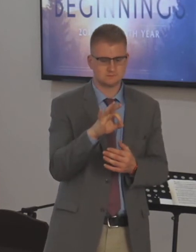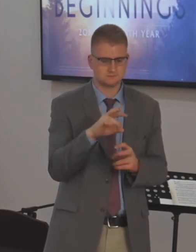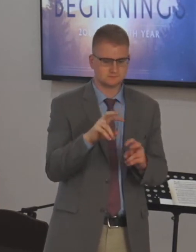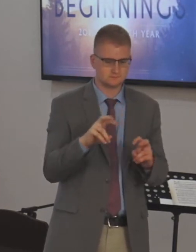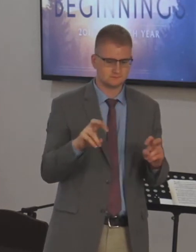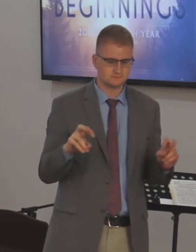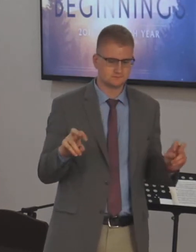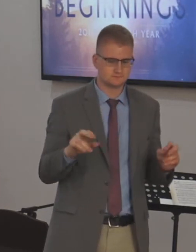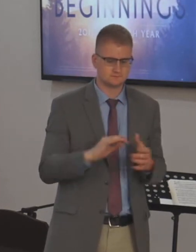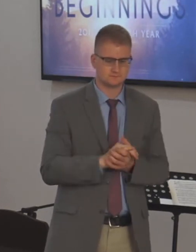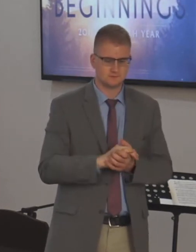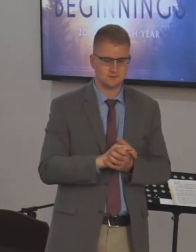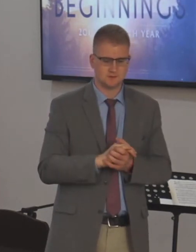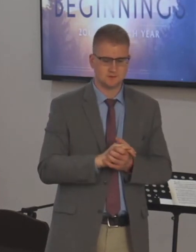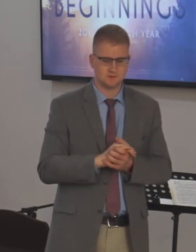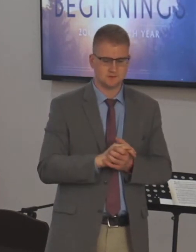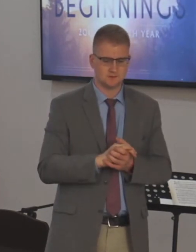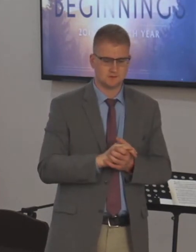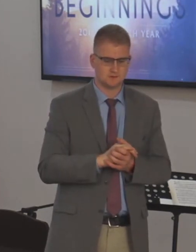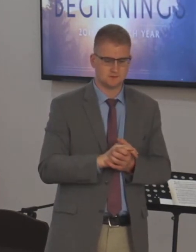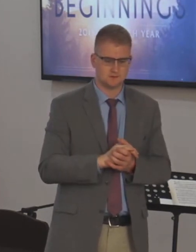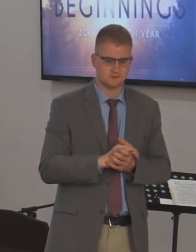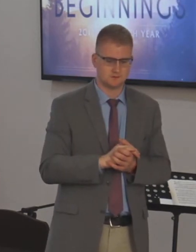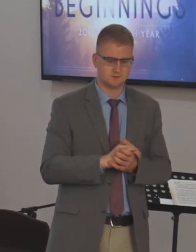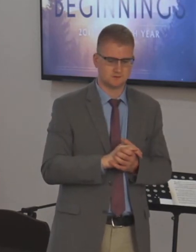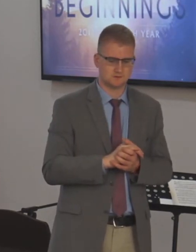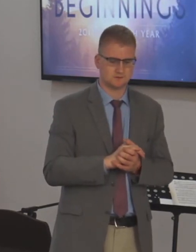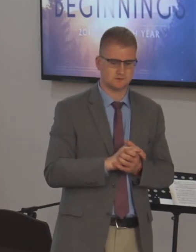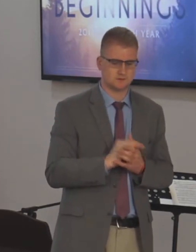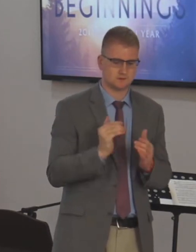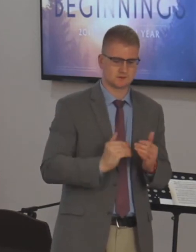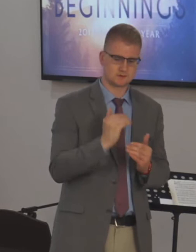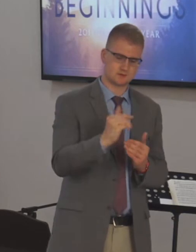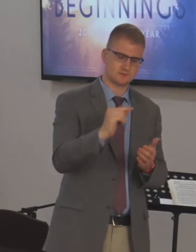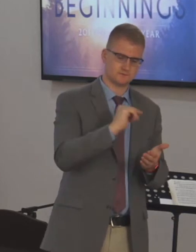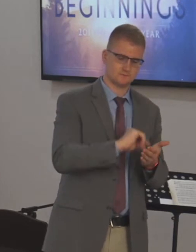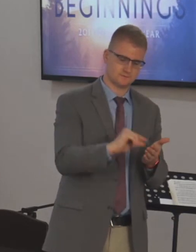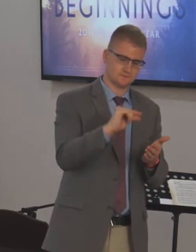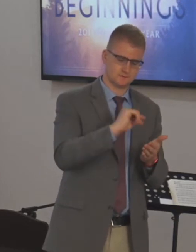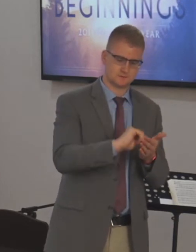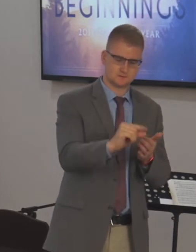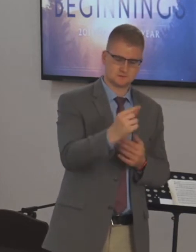let me get there, 320, and if the next verse says,